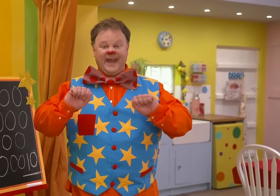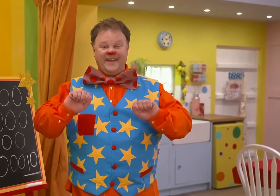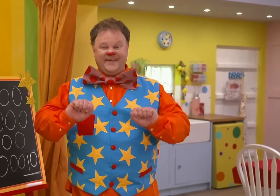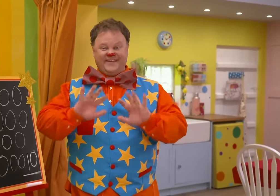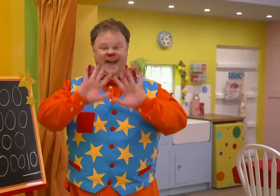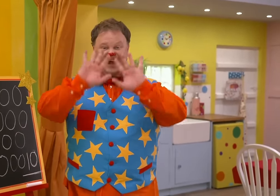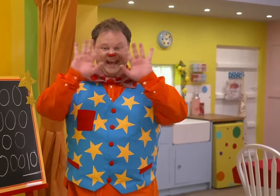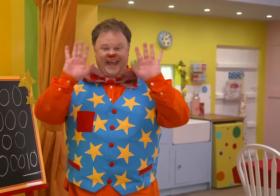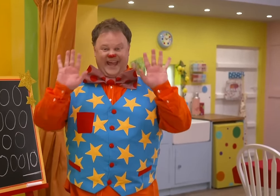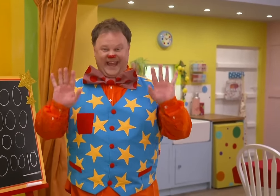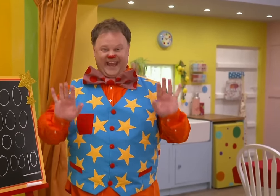Shiny.